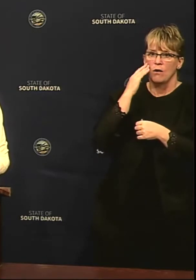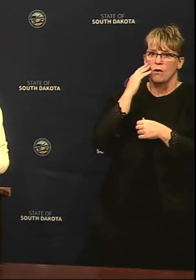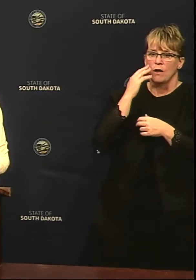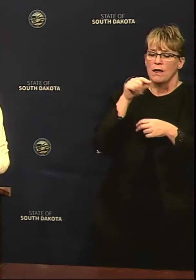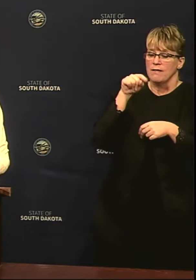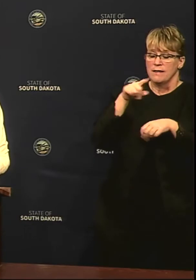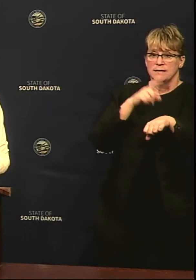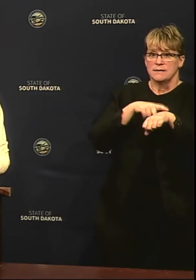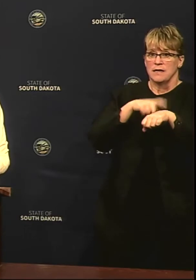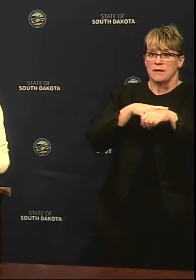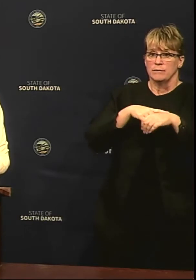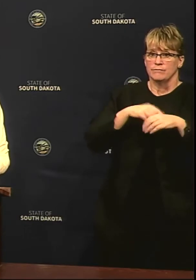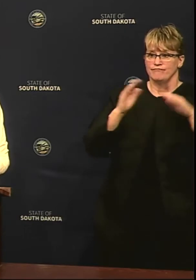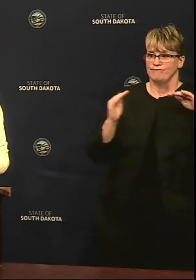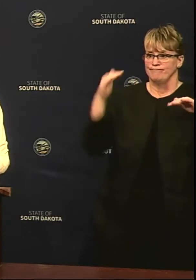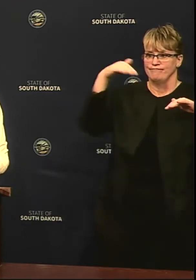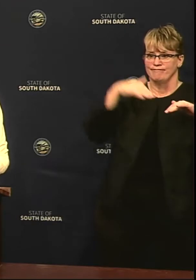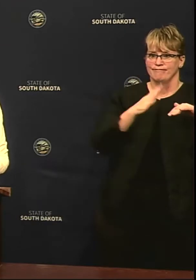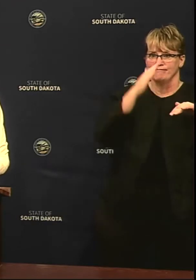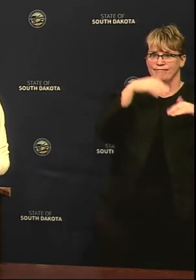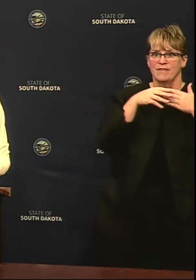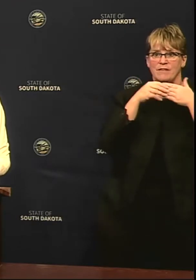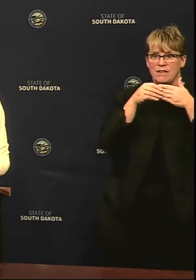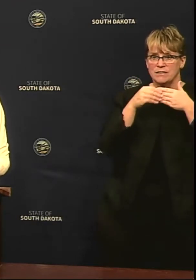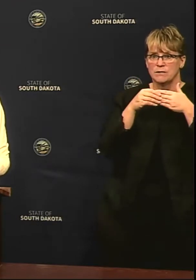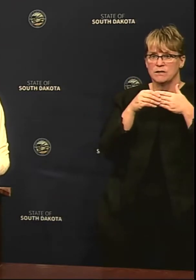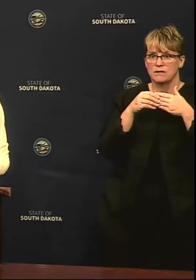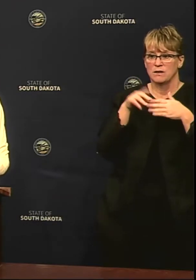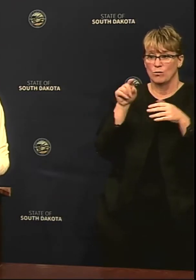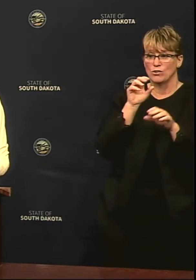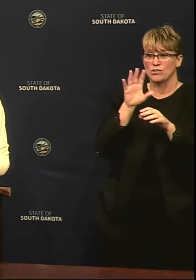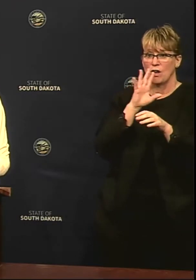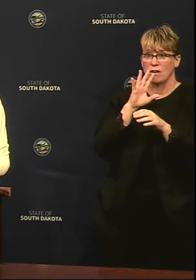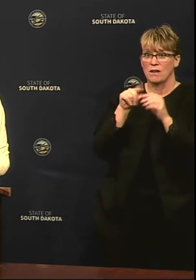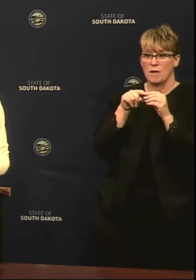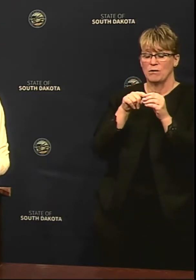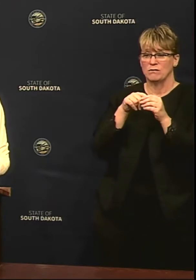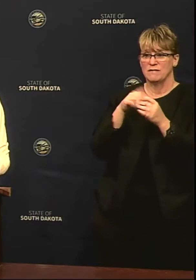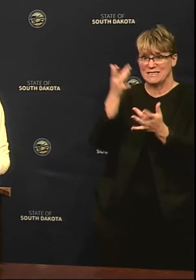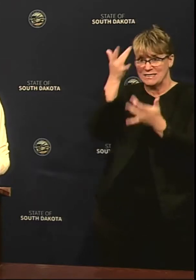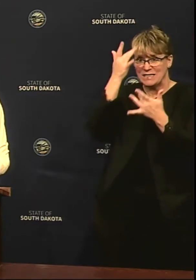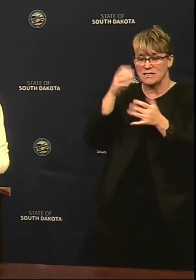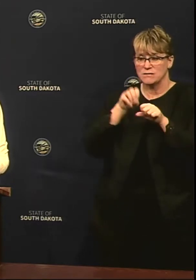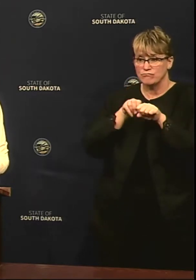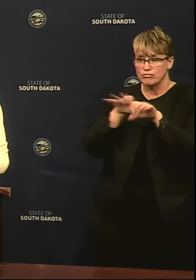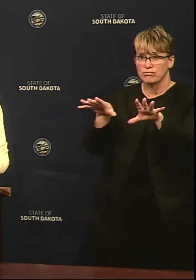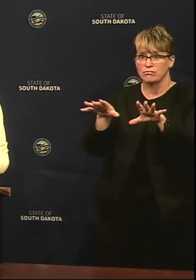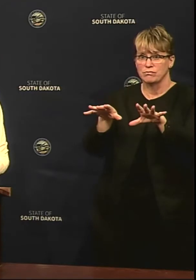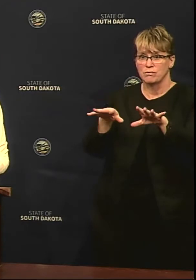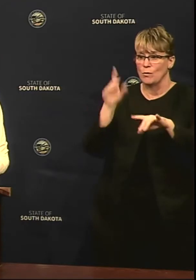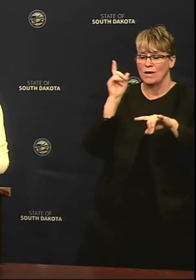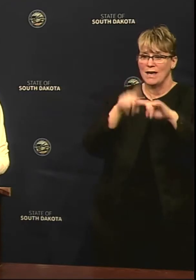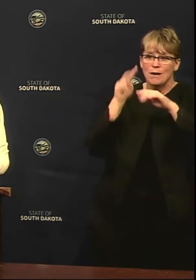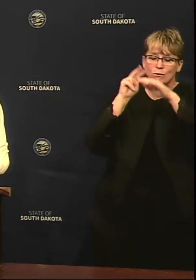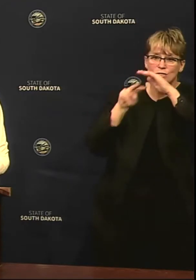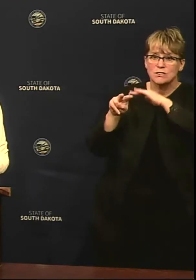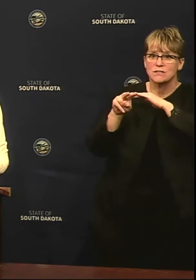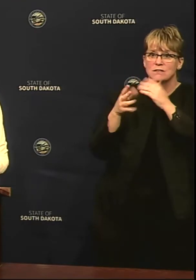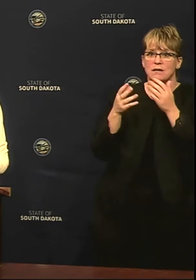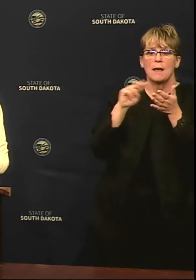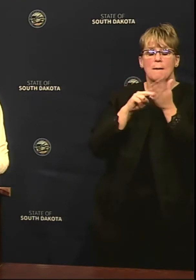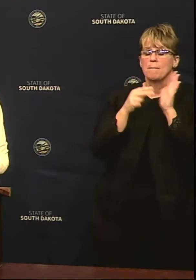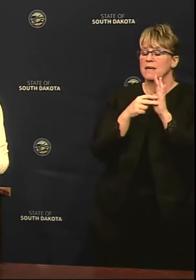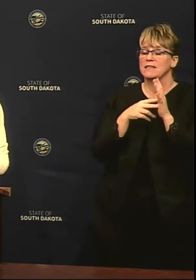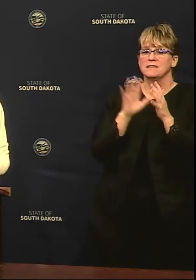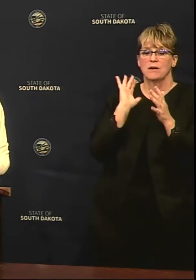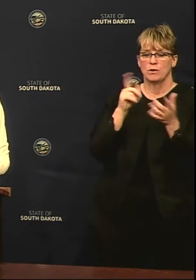fluid situation. We're dealing with a virus here that can be unpredictable. Our projections are dynamic. That means our